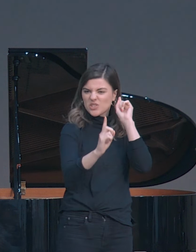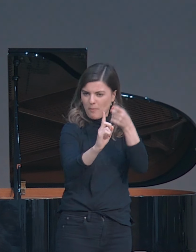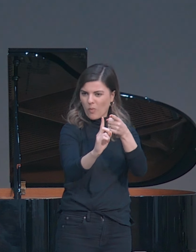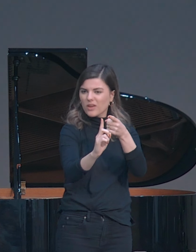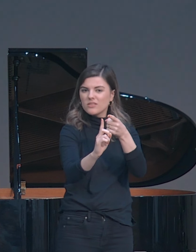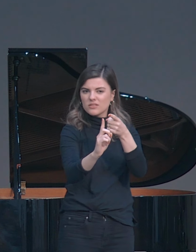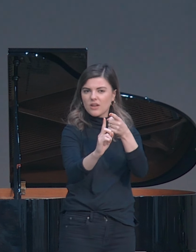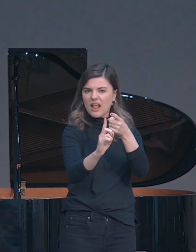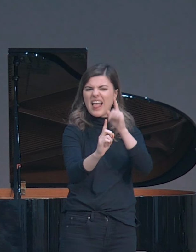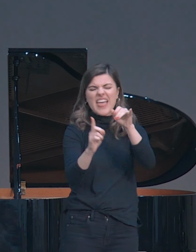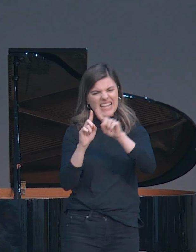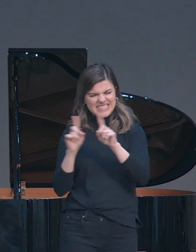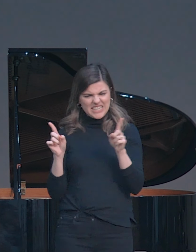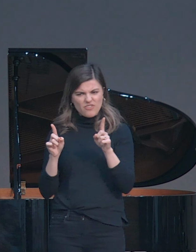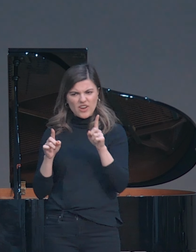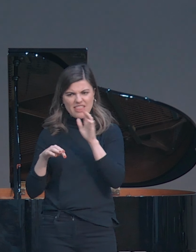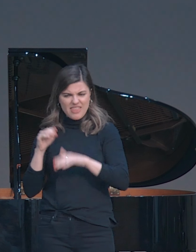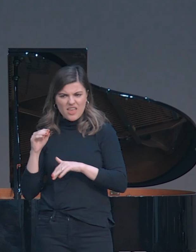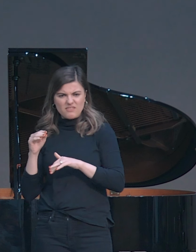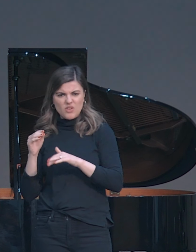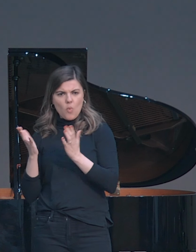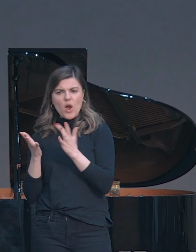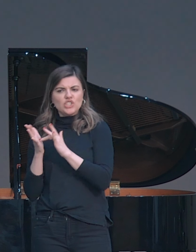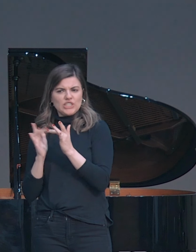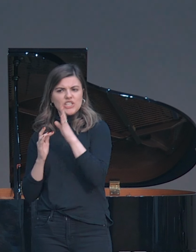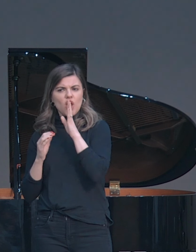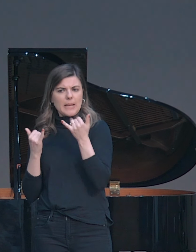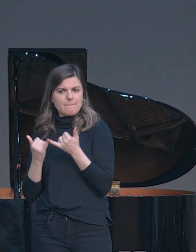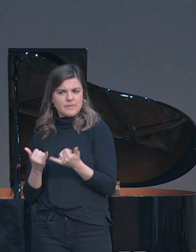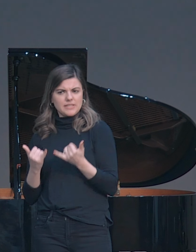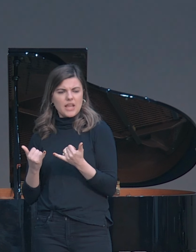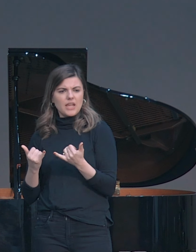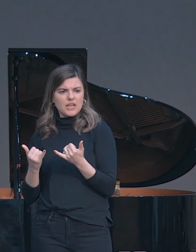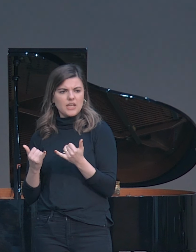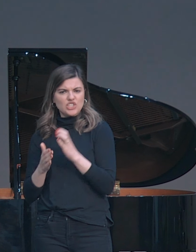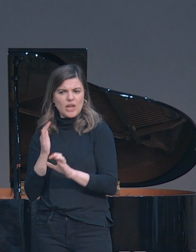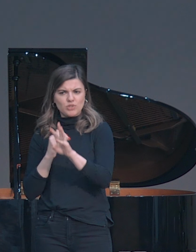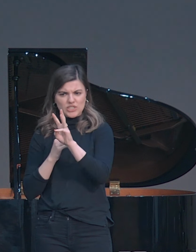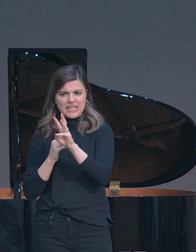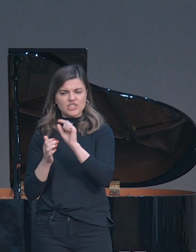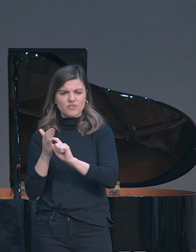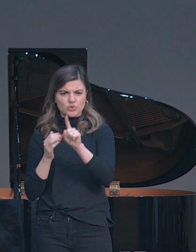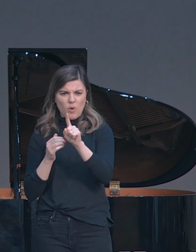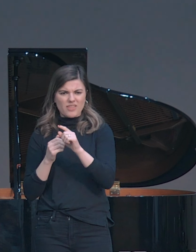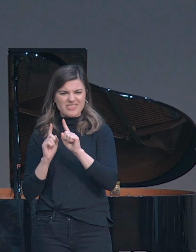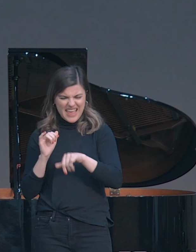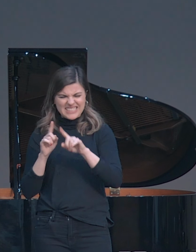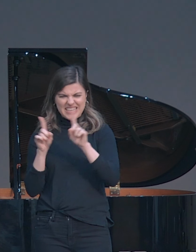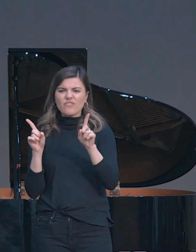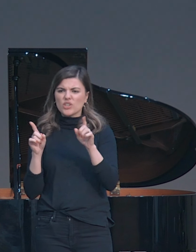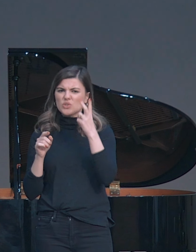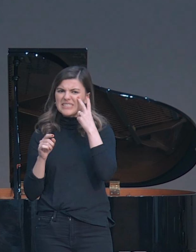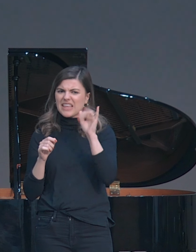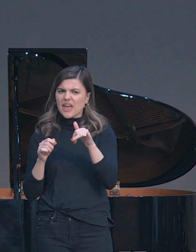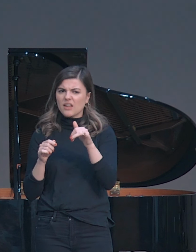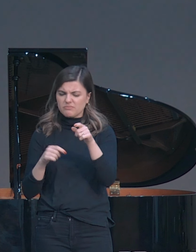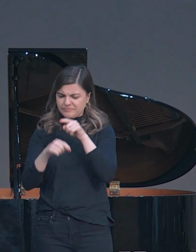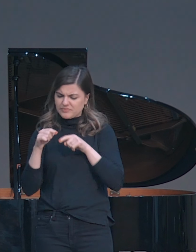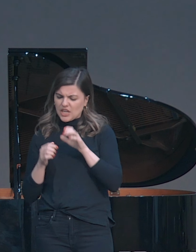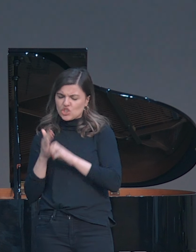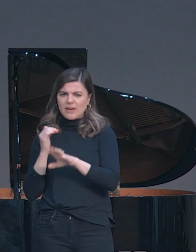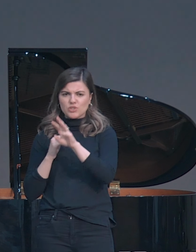That's a different motive than the one Jesus is warning us of in chapter 6, verse 1. You can see that if you look back